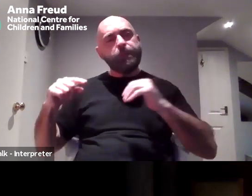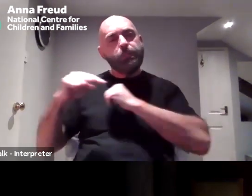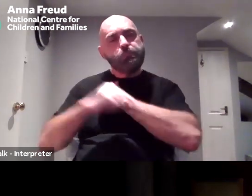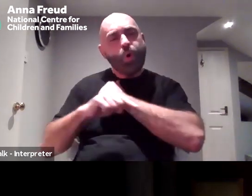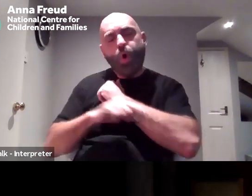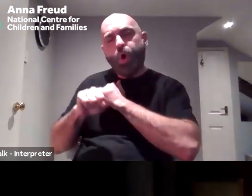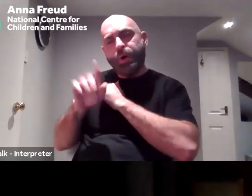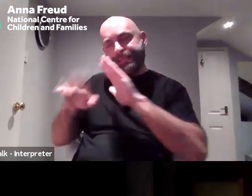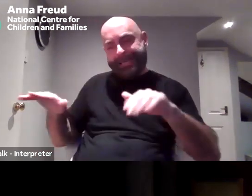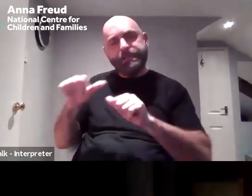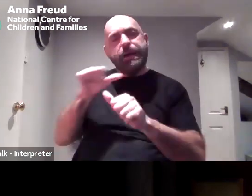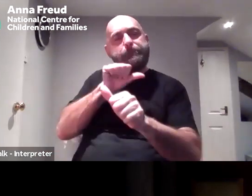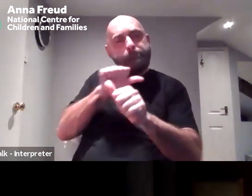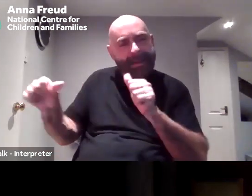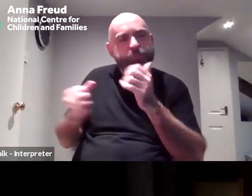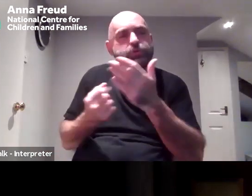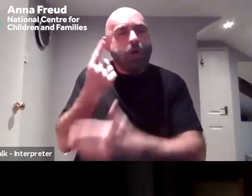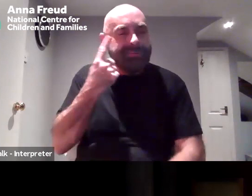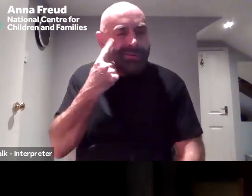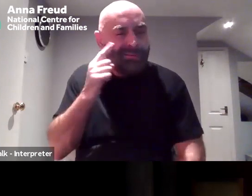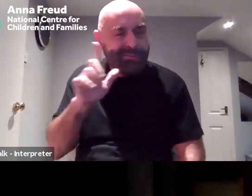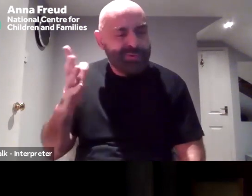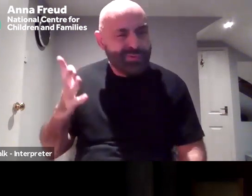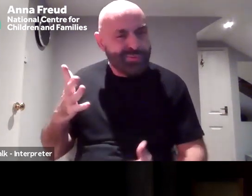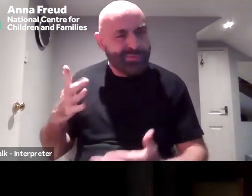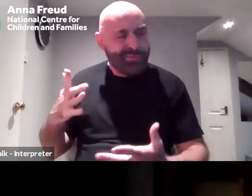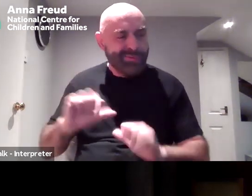better chance of leading a flourishing life.